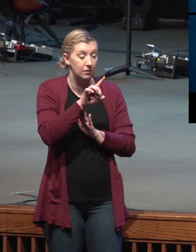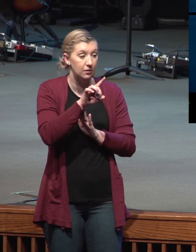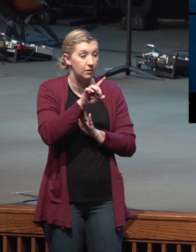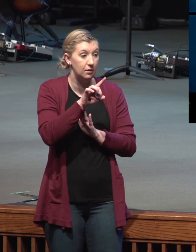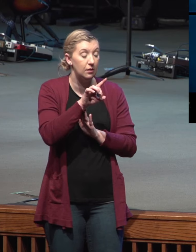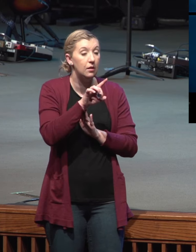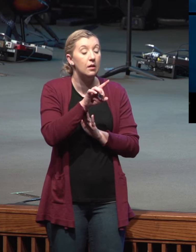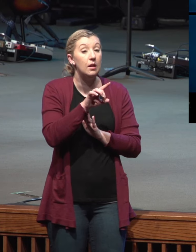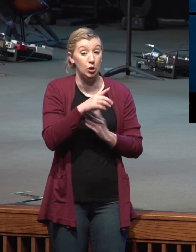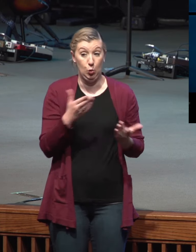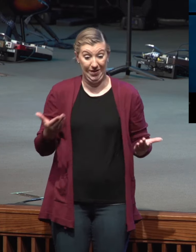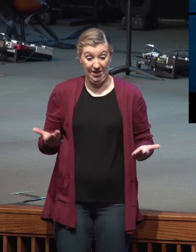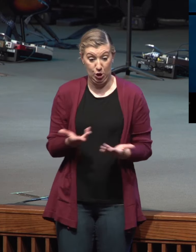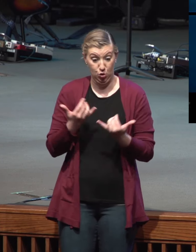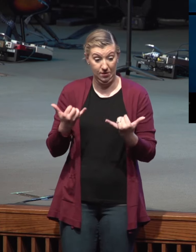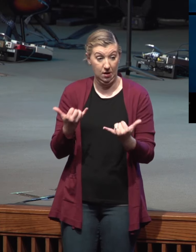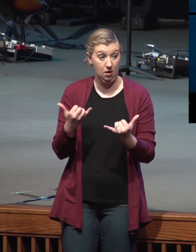And here,